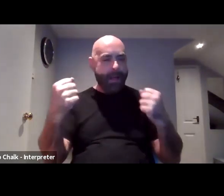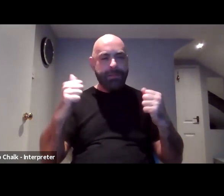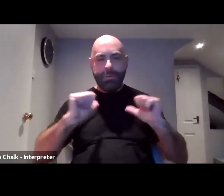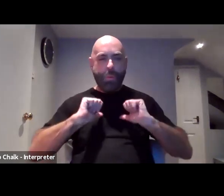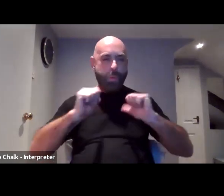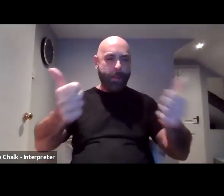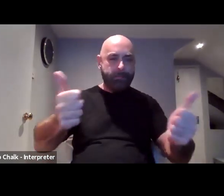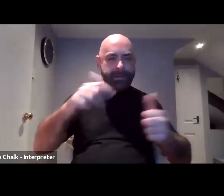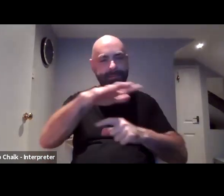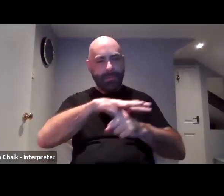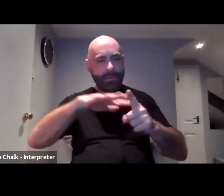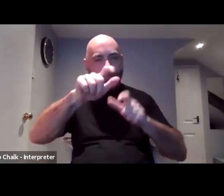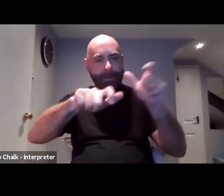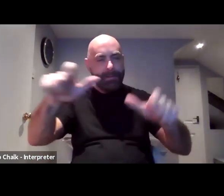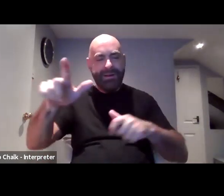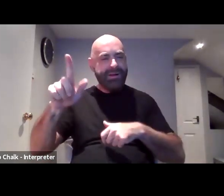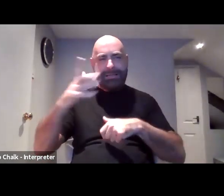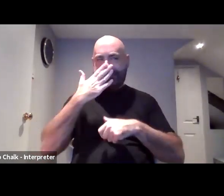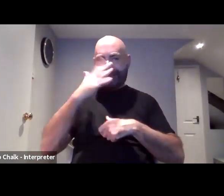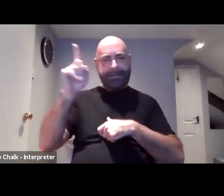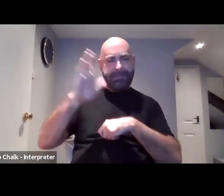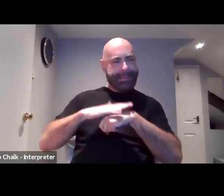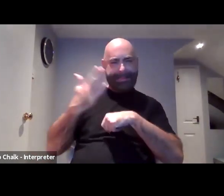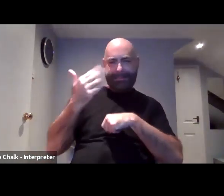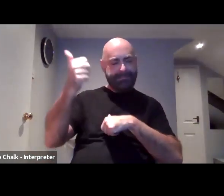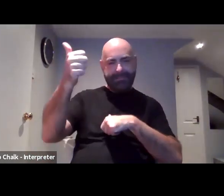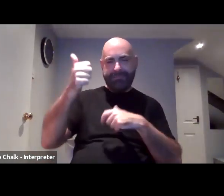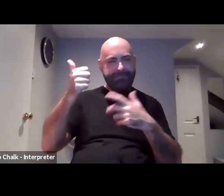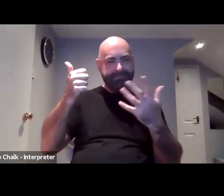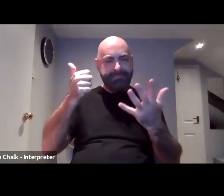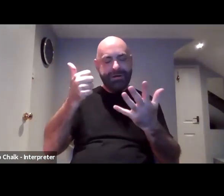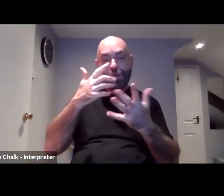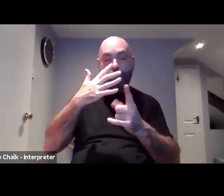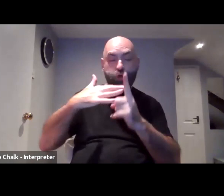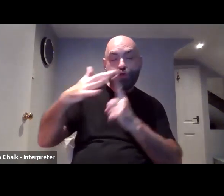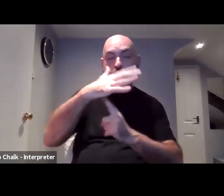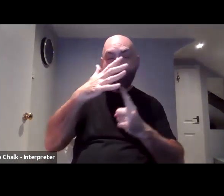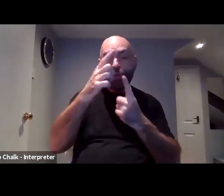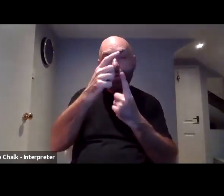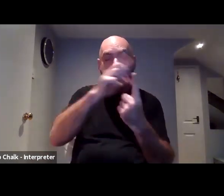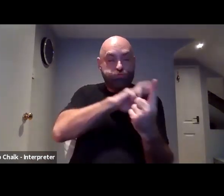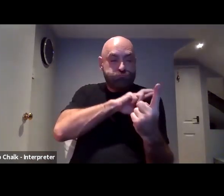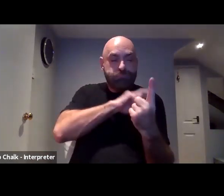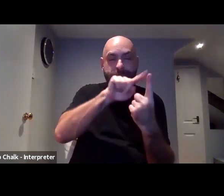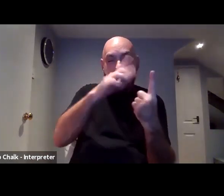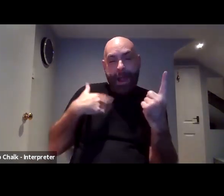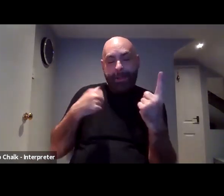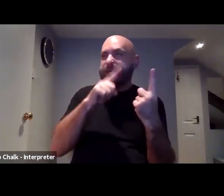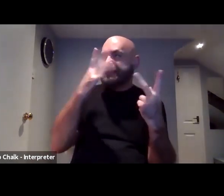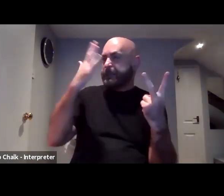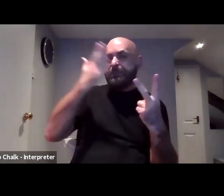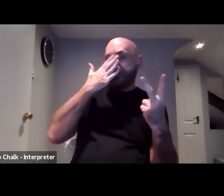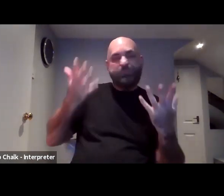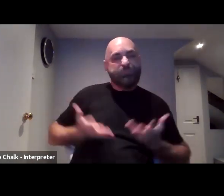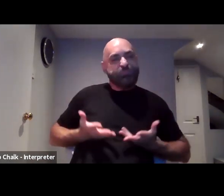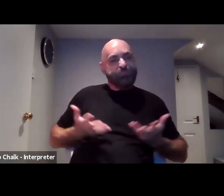well-being of the population, and very little heed to social determinants of health. And